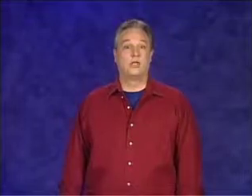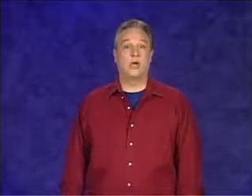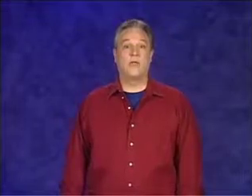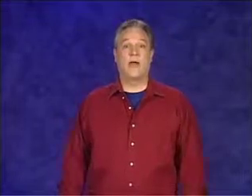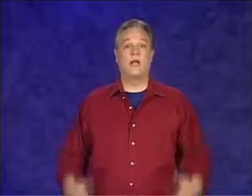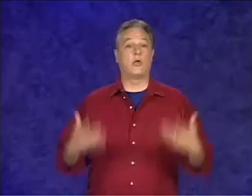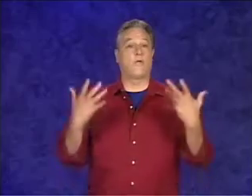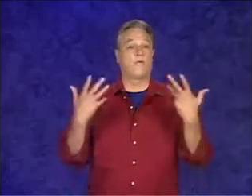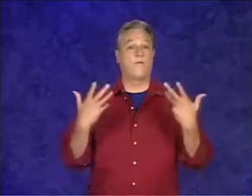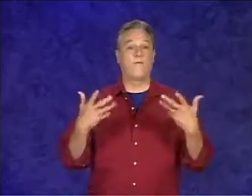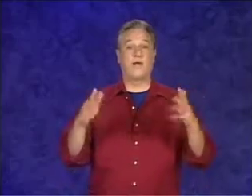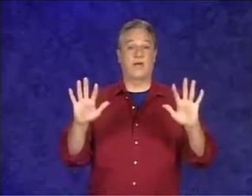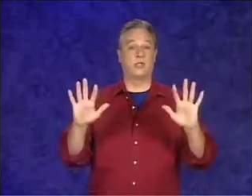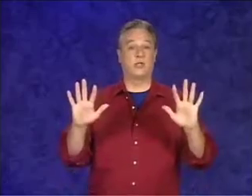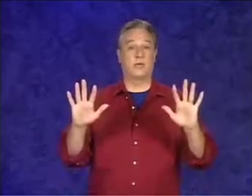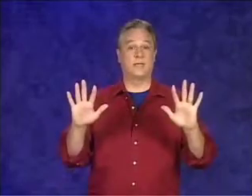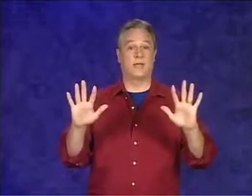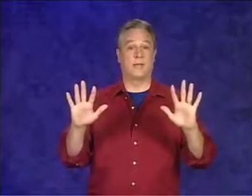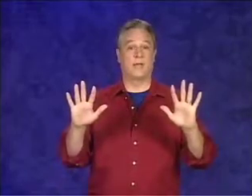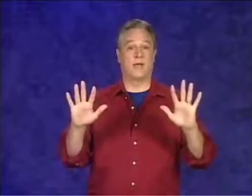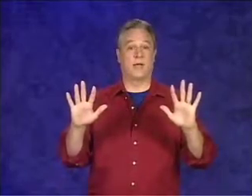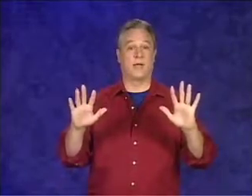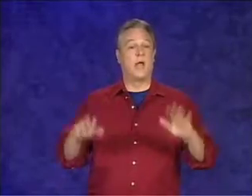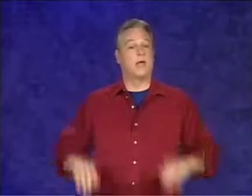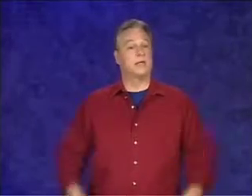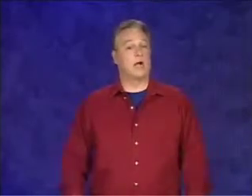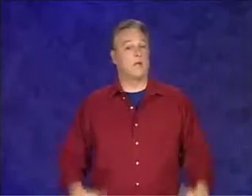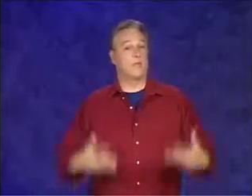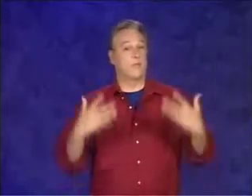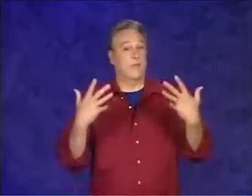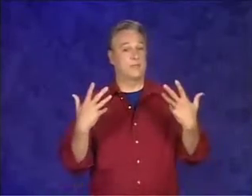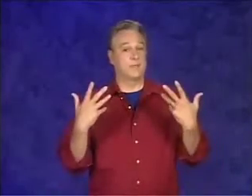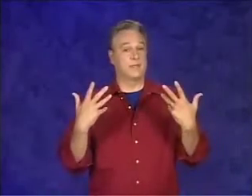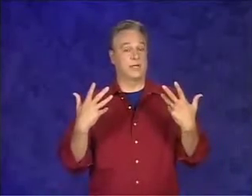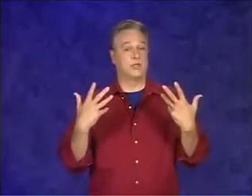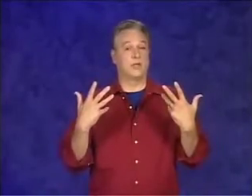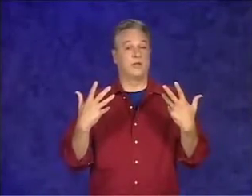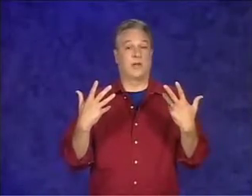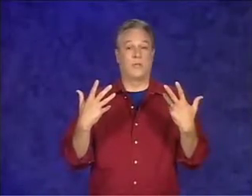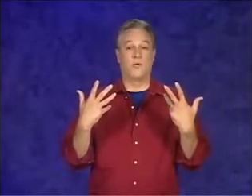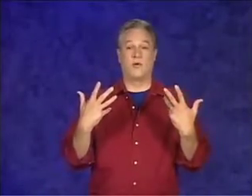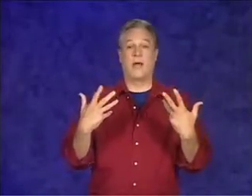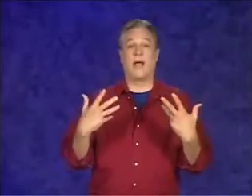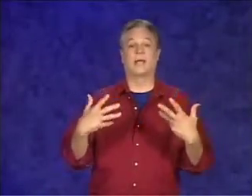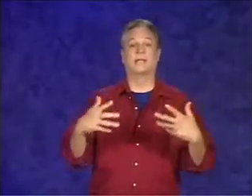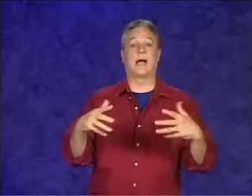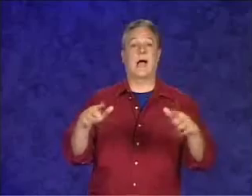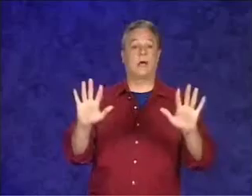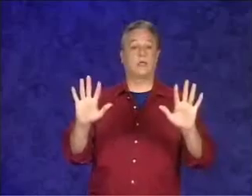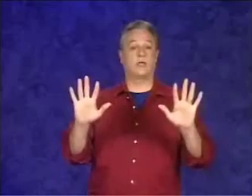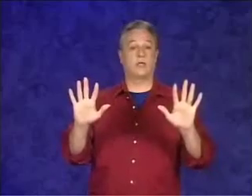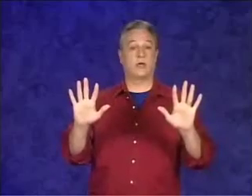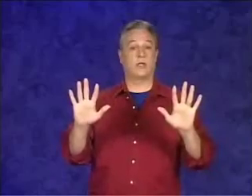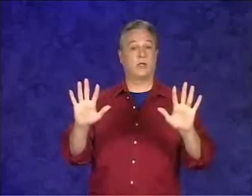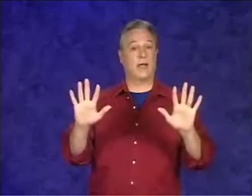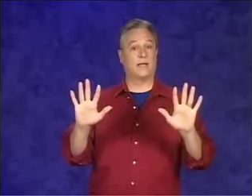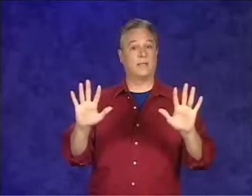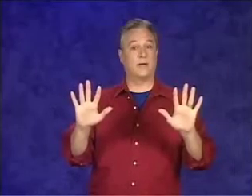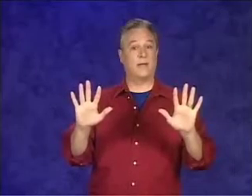Show that you finished doing something. Start from this position, then move your hands out to show that your hands are